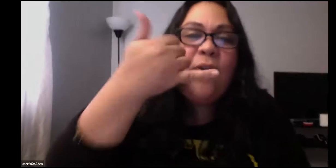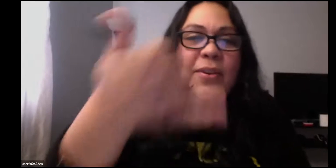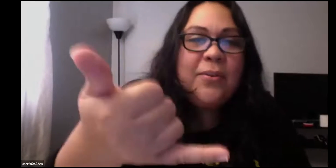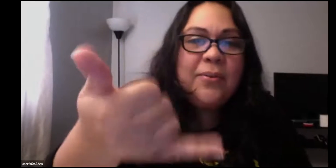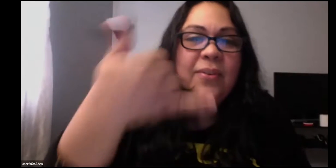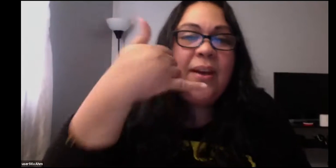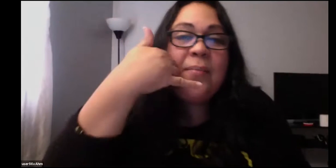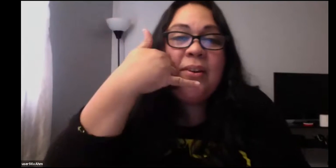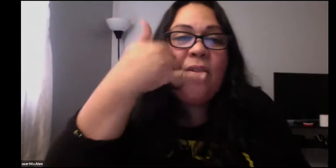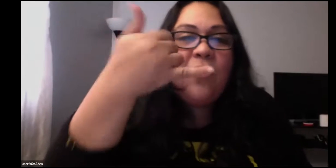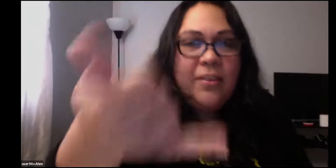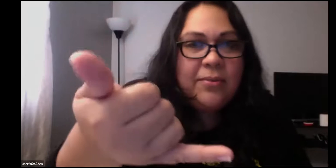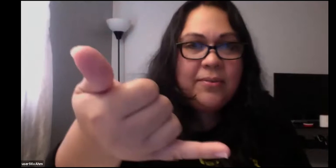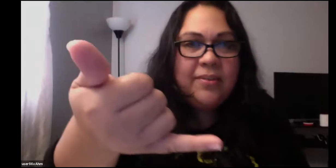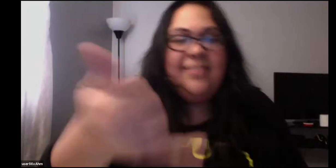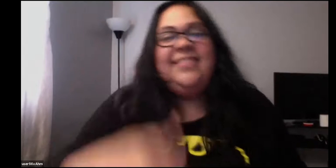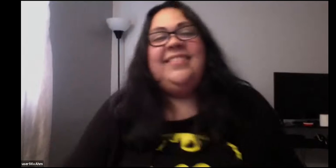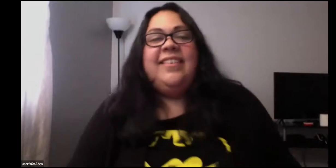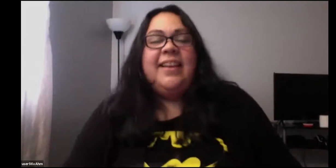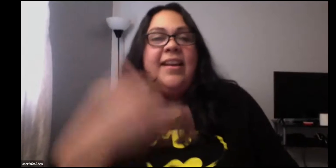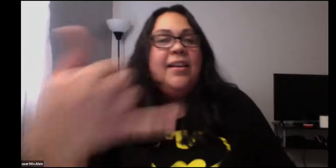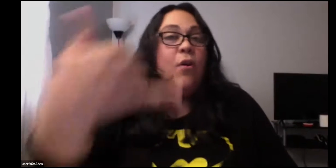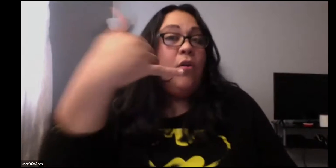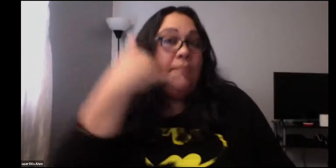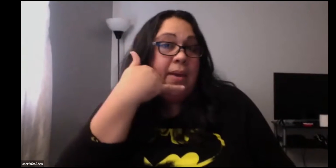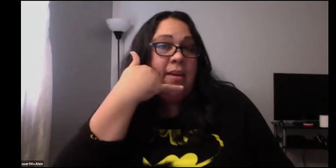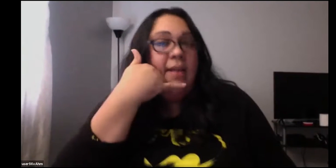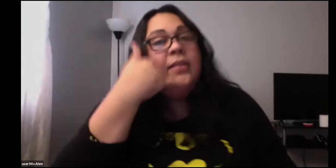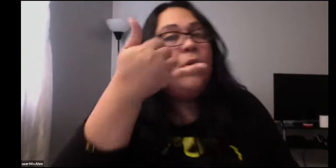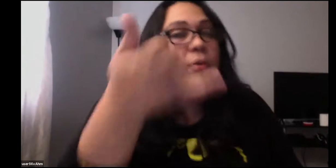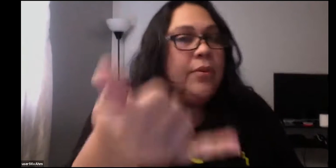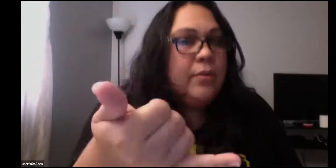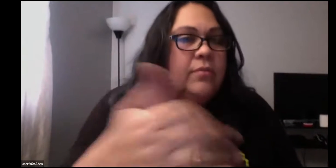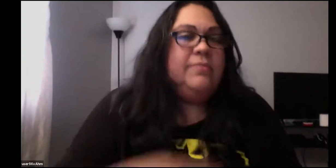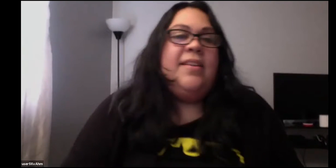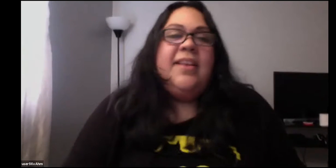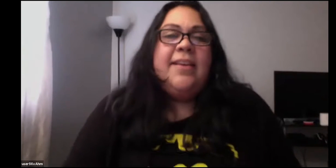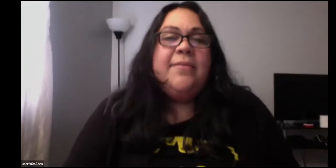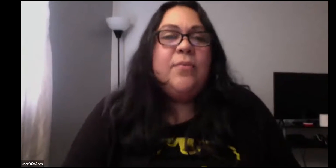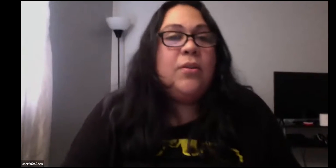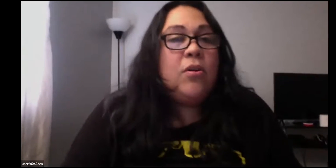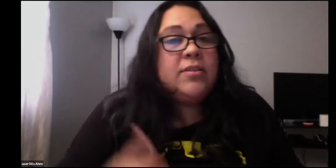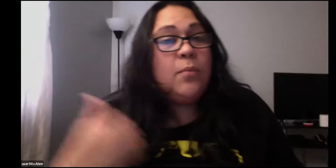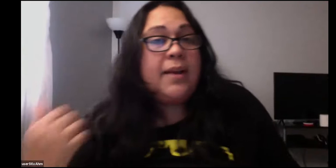you. I'm going to call you. All right? Call me, call you. If you want to call someone